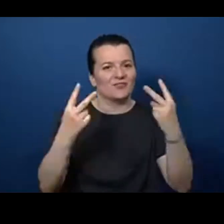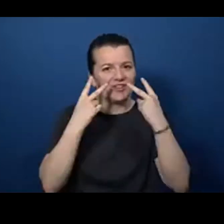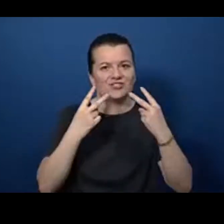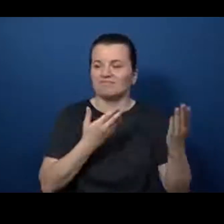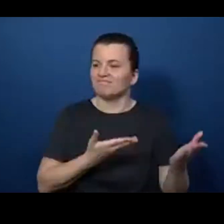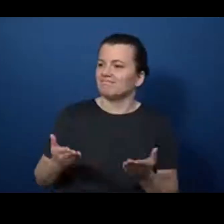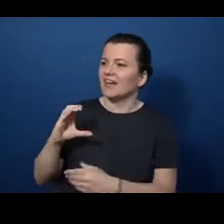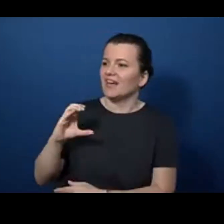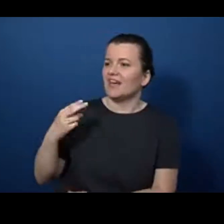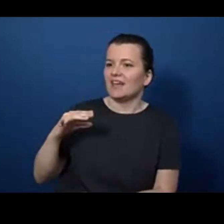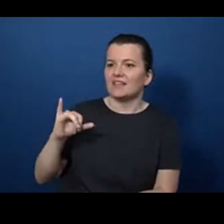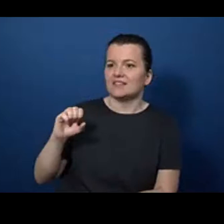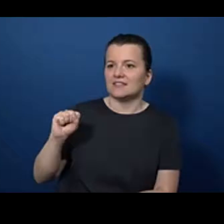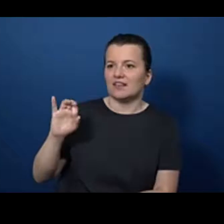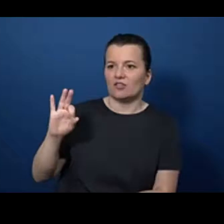Christoph.